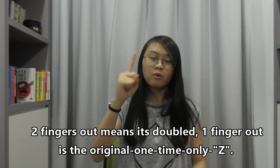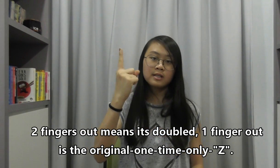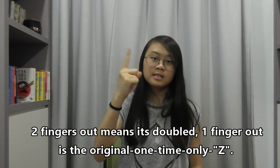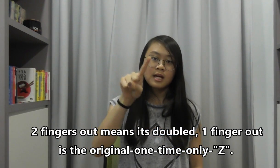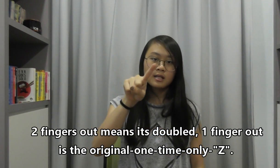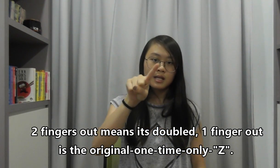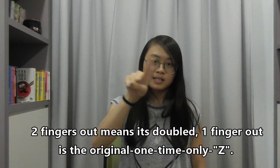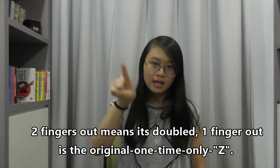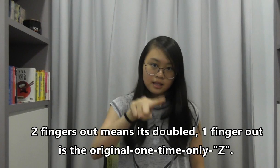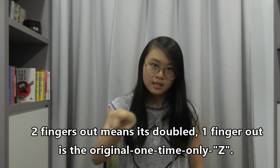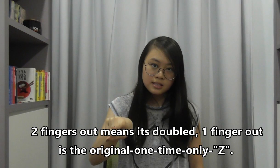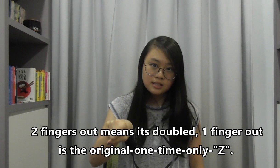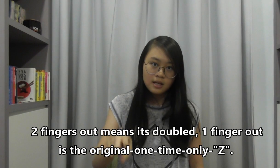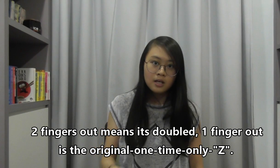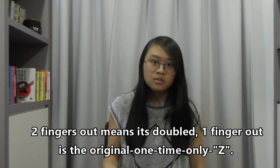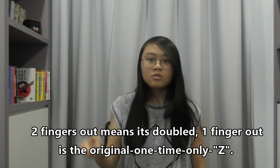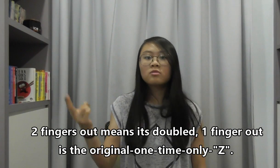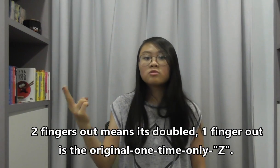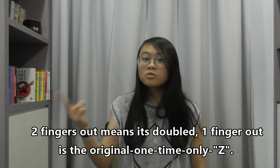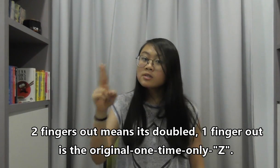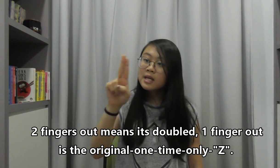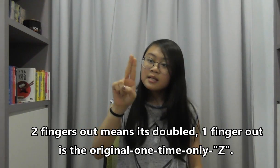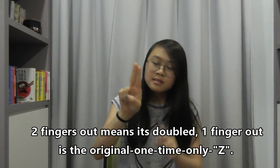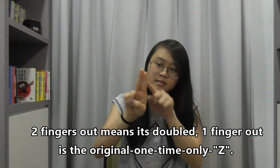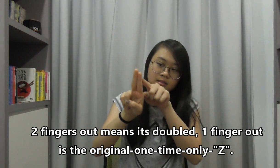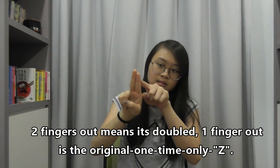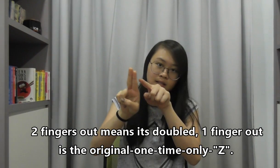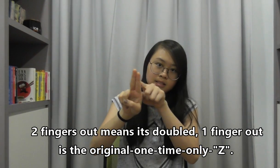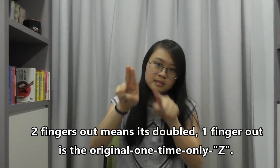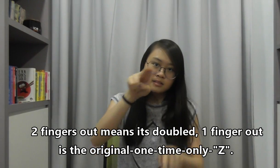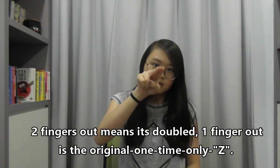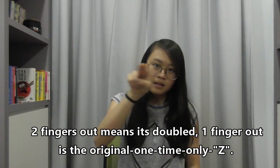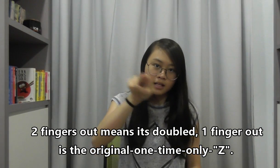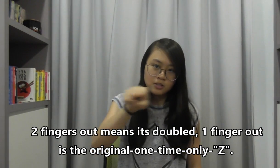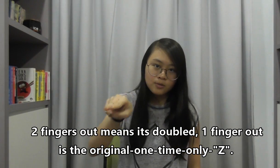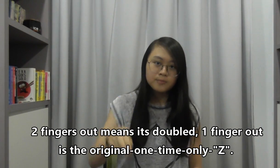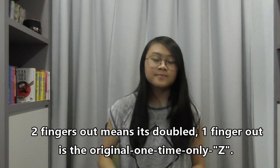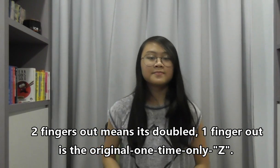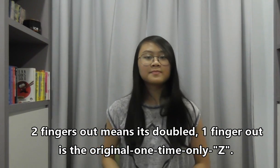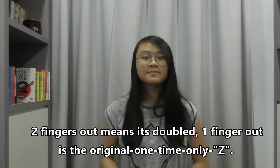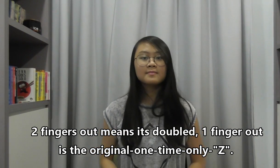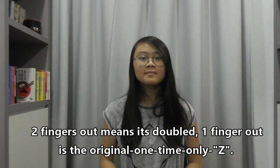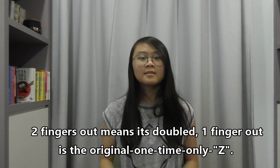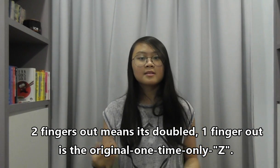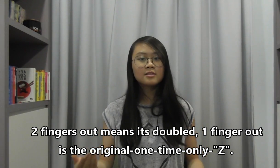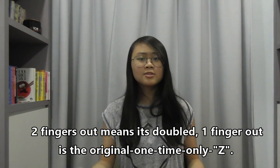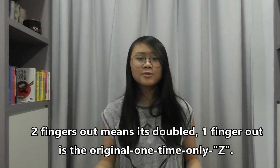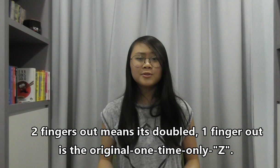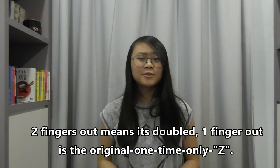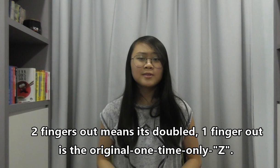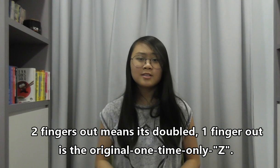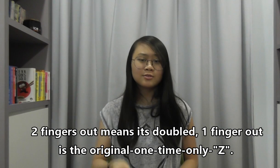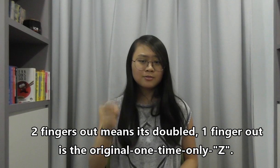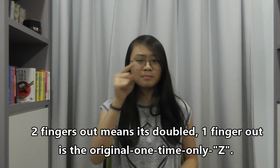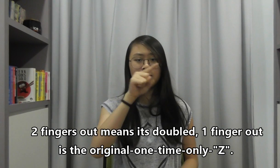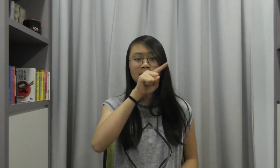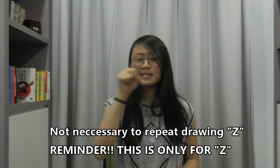1 Z is like this, so 2 Z's is like so. So you don't need to repeat